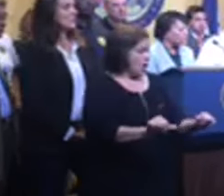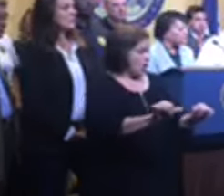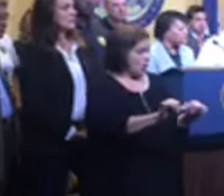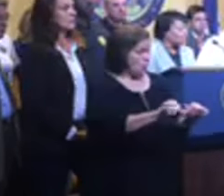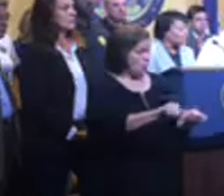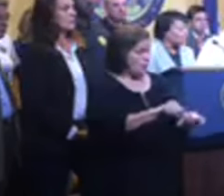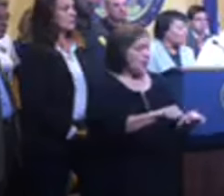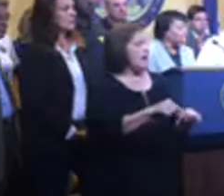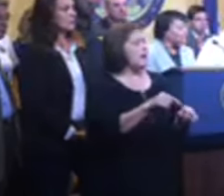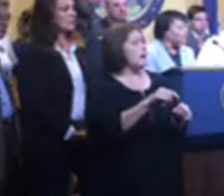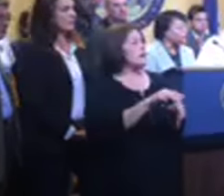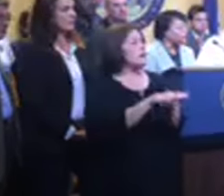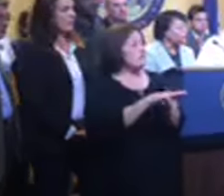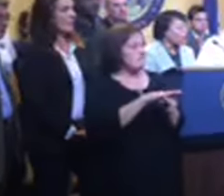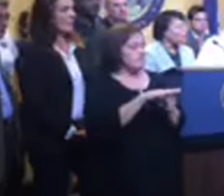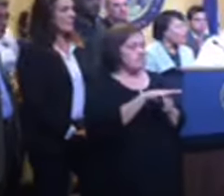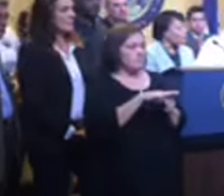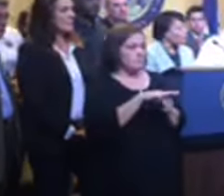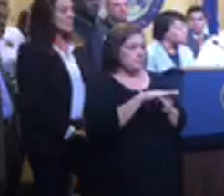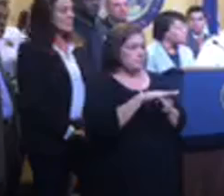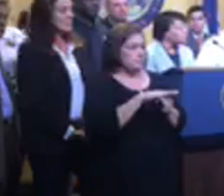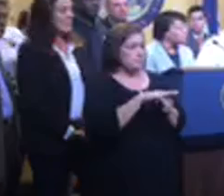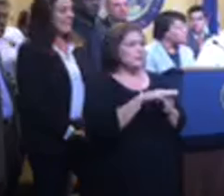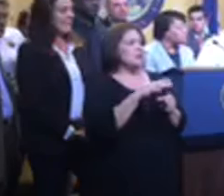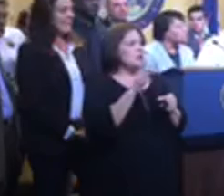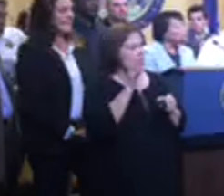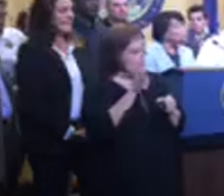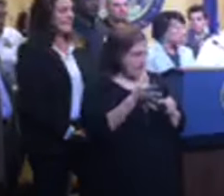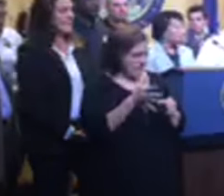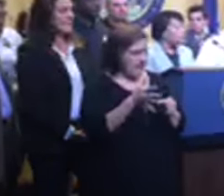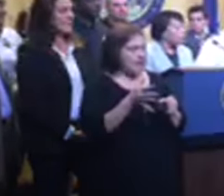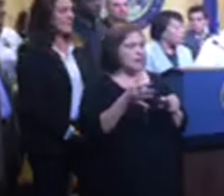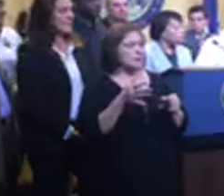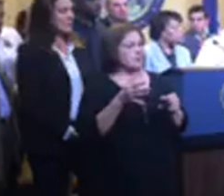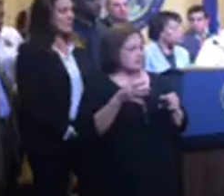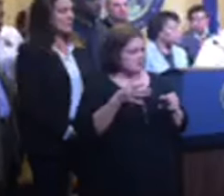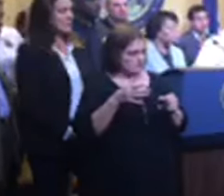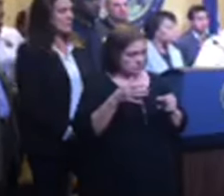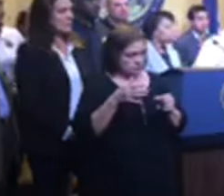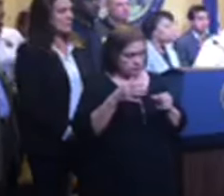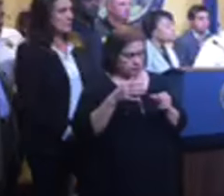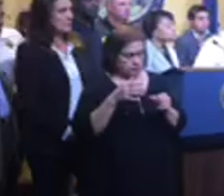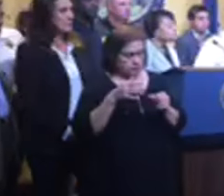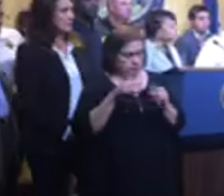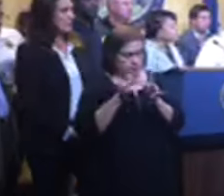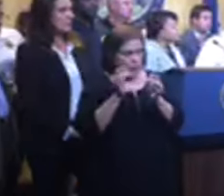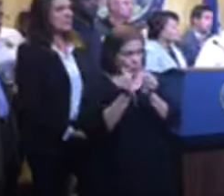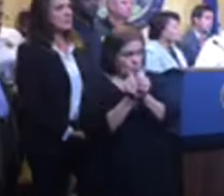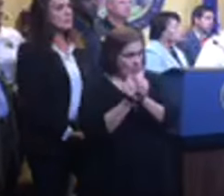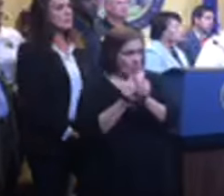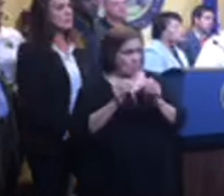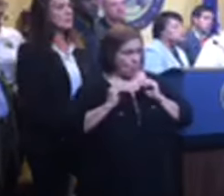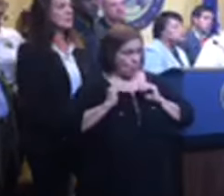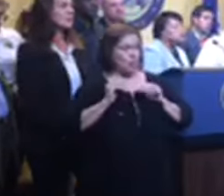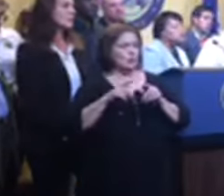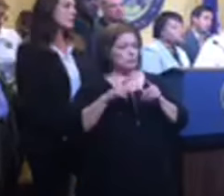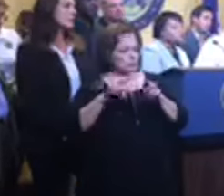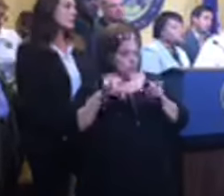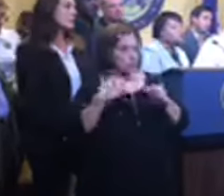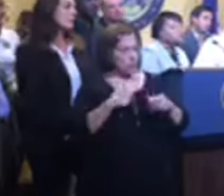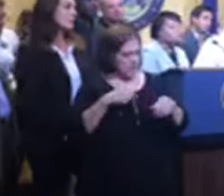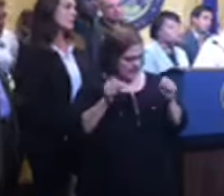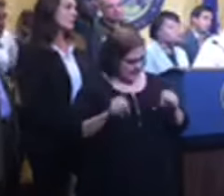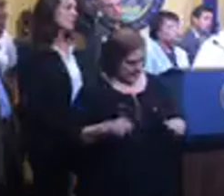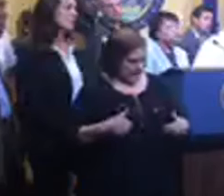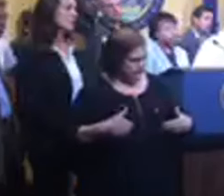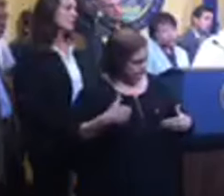sure that steps are being taken by ownership to move things along. The Advocate. Have there been